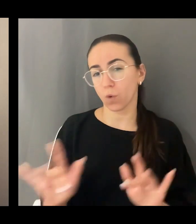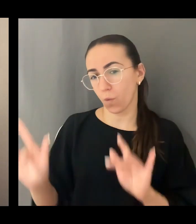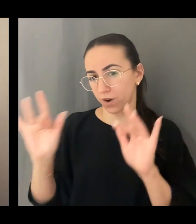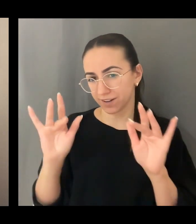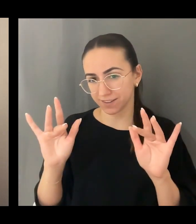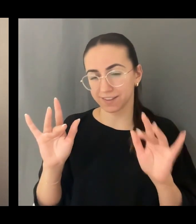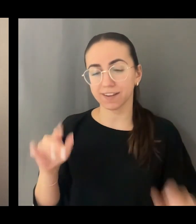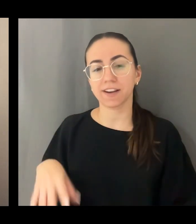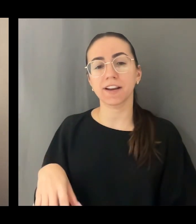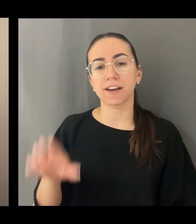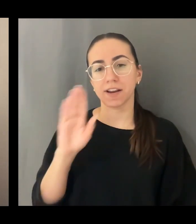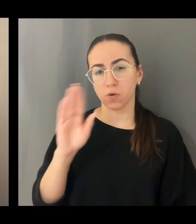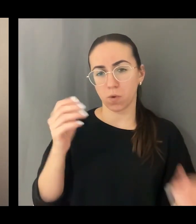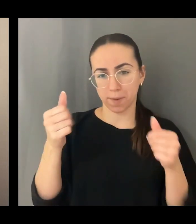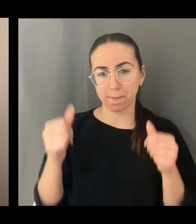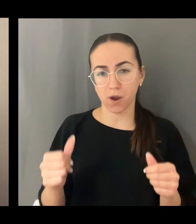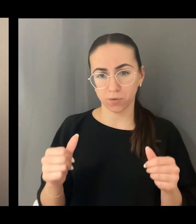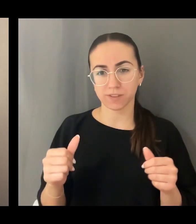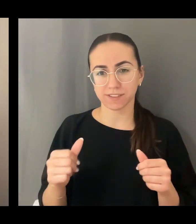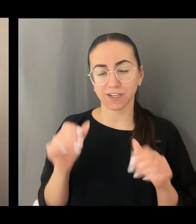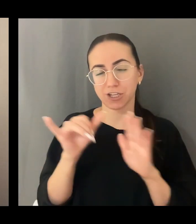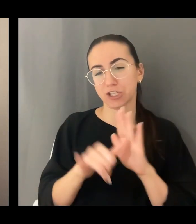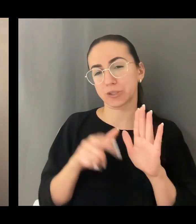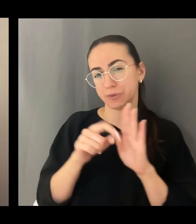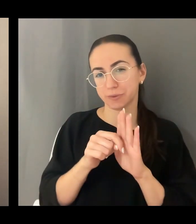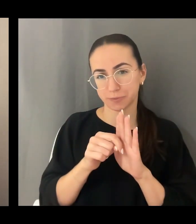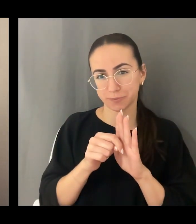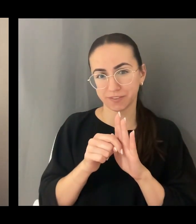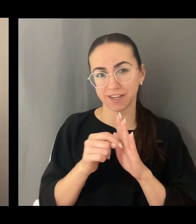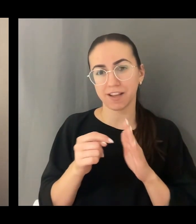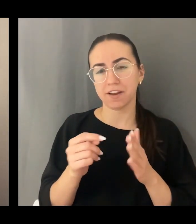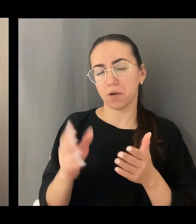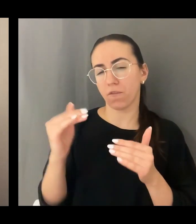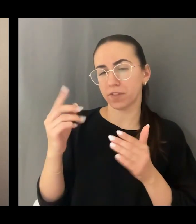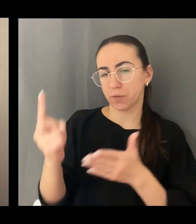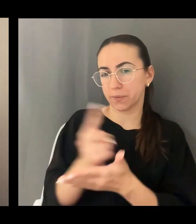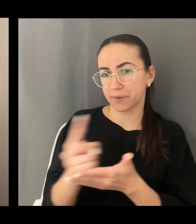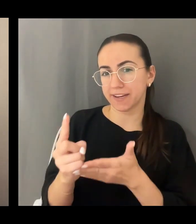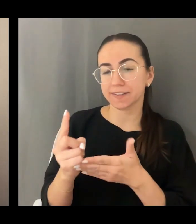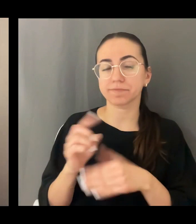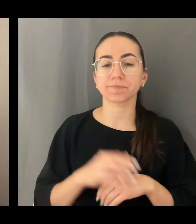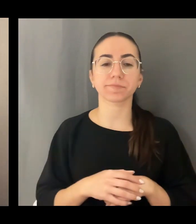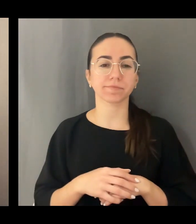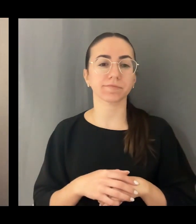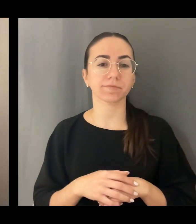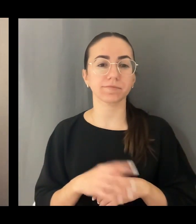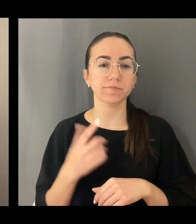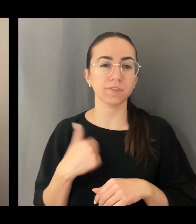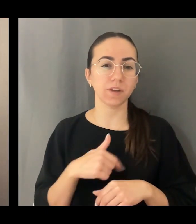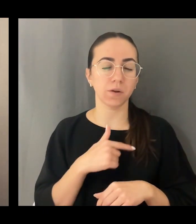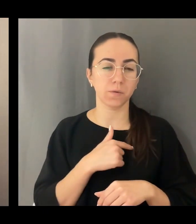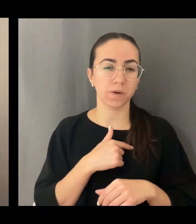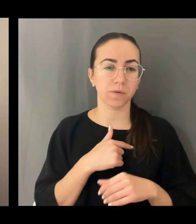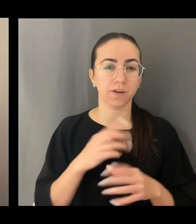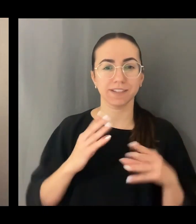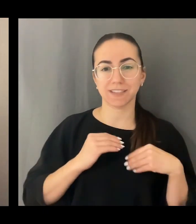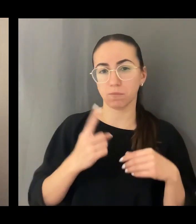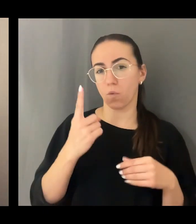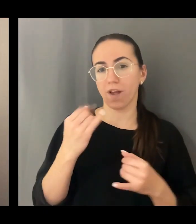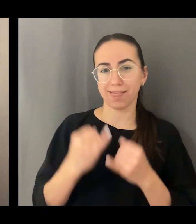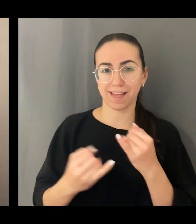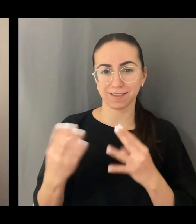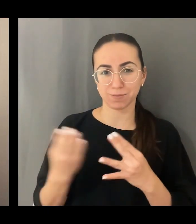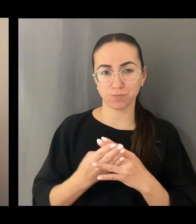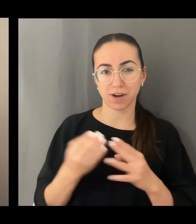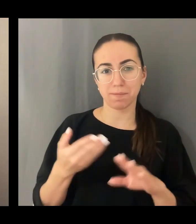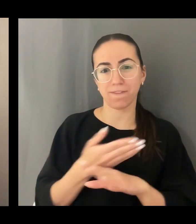be posted on our YouTube channel in the next week or so. We'll take one last break before I pass it